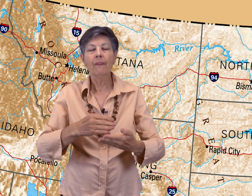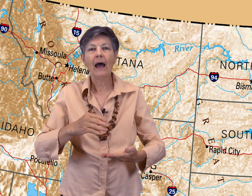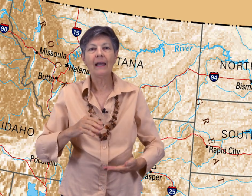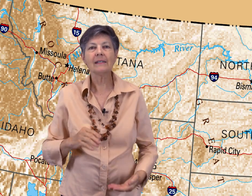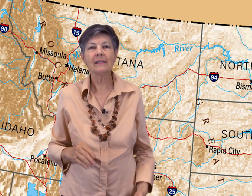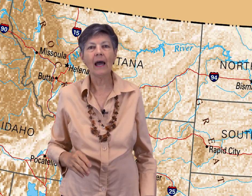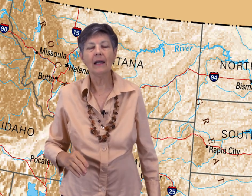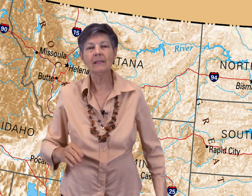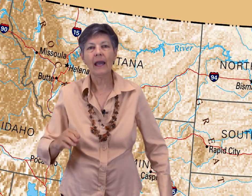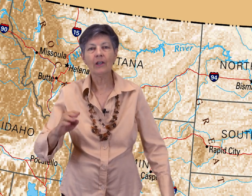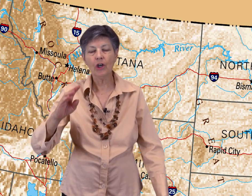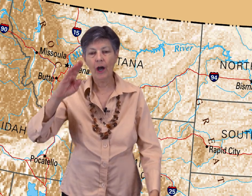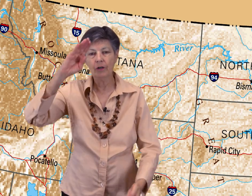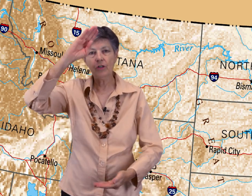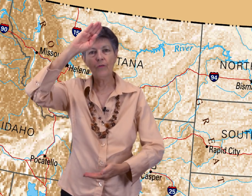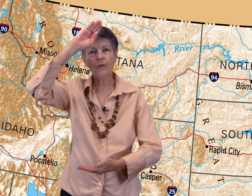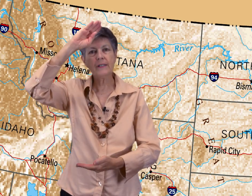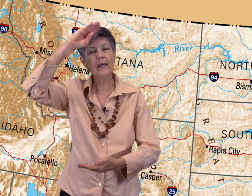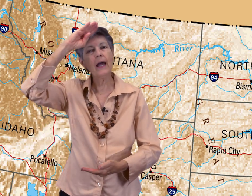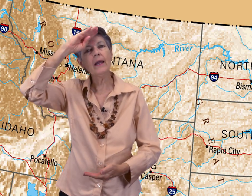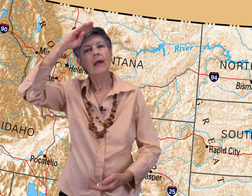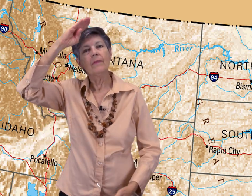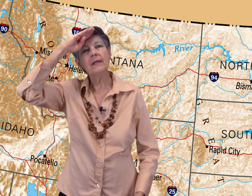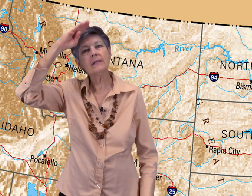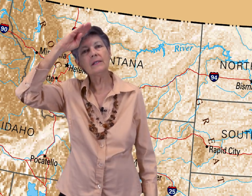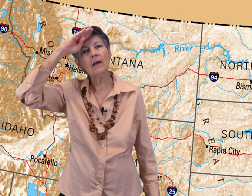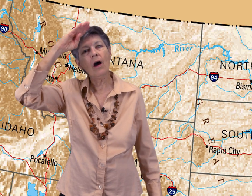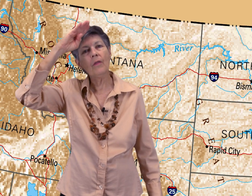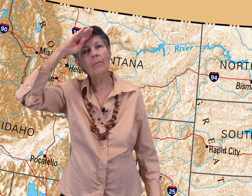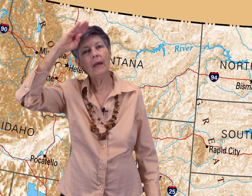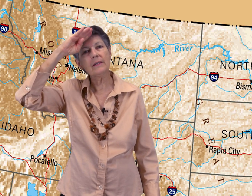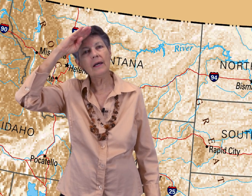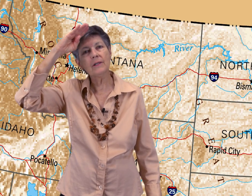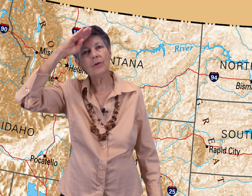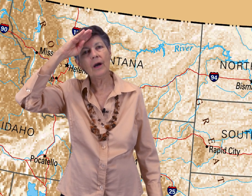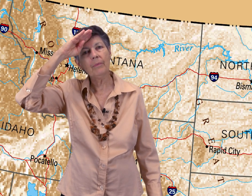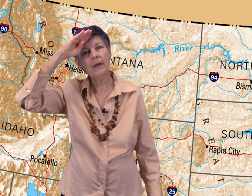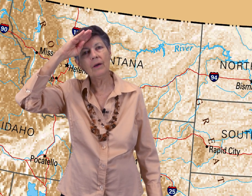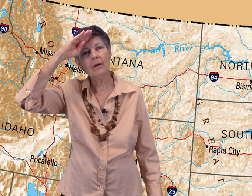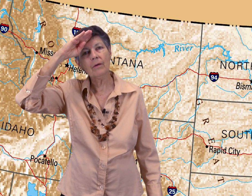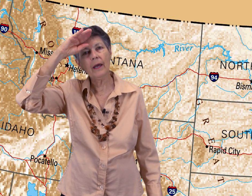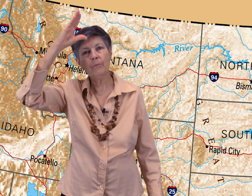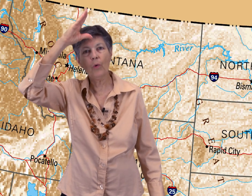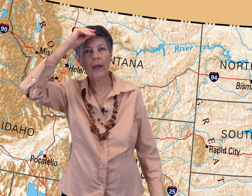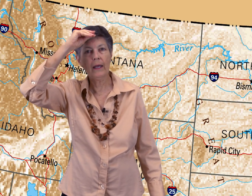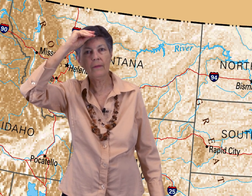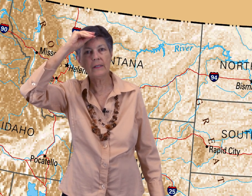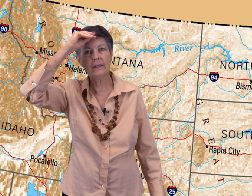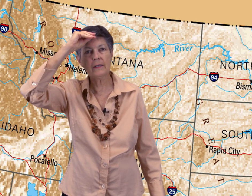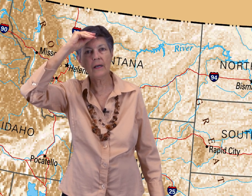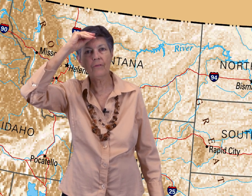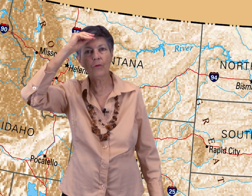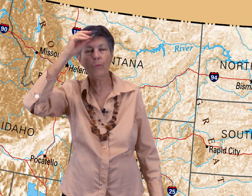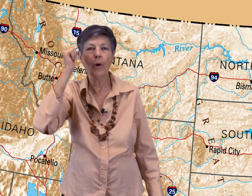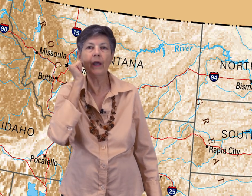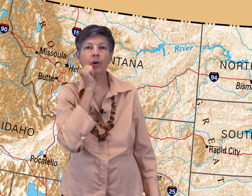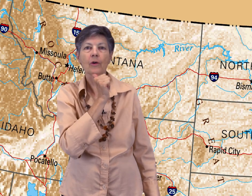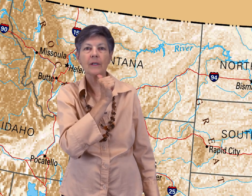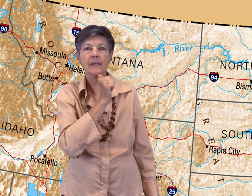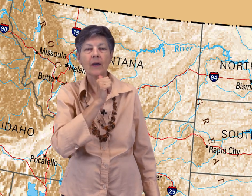thy sons and daughters. So for son, this is all the male signs are up here. Like boy, this is a sign for boy, and girl is down